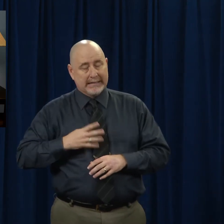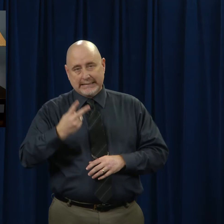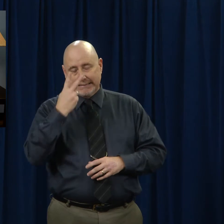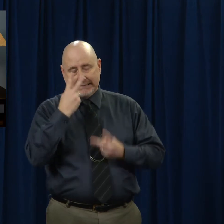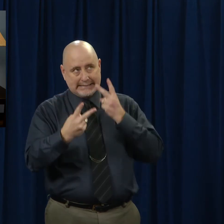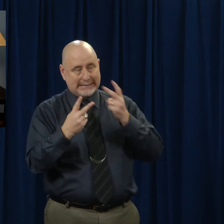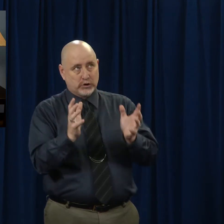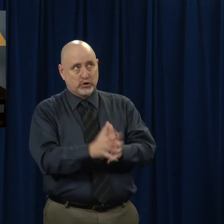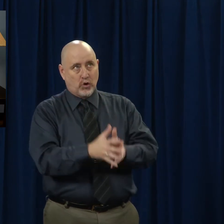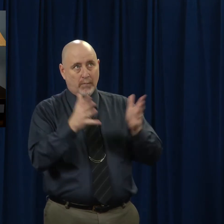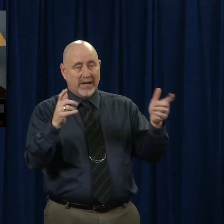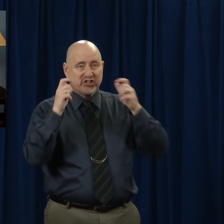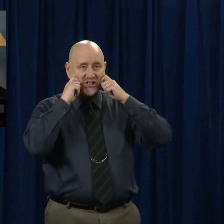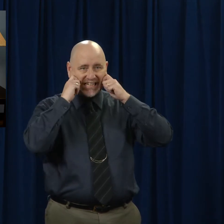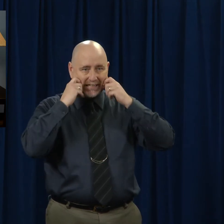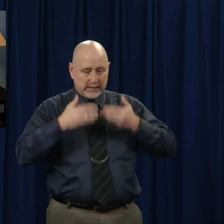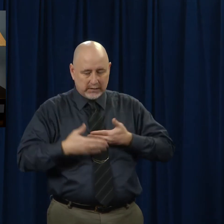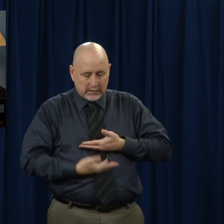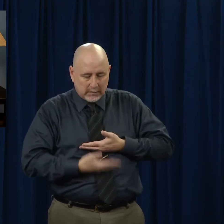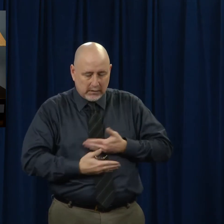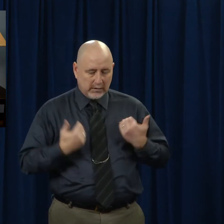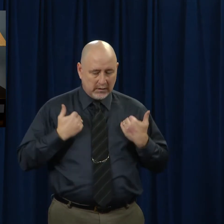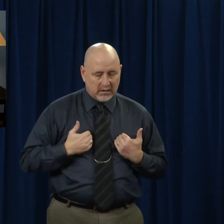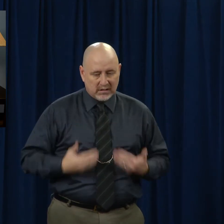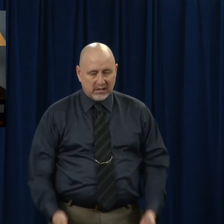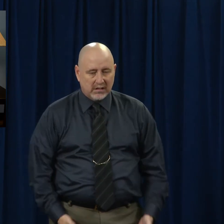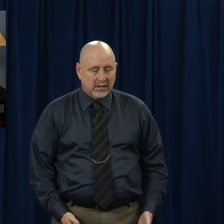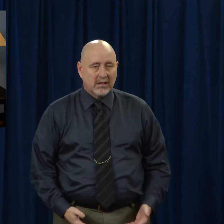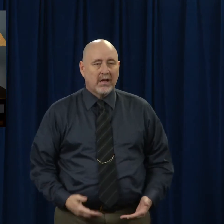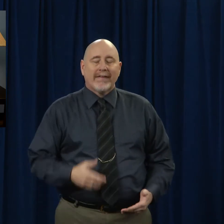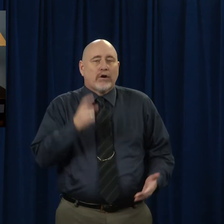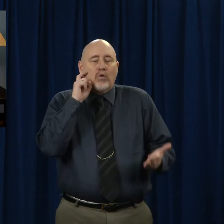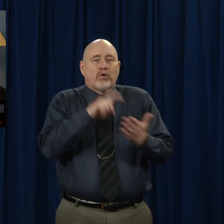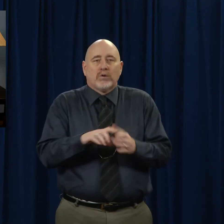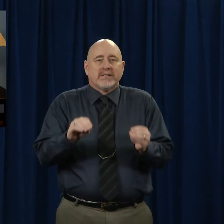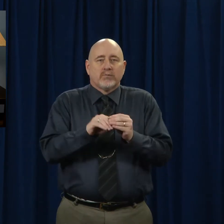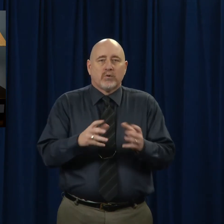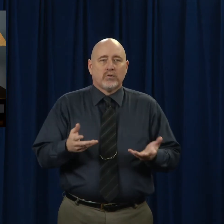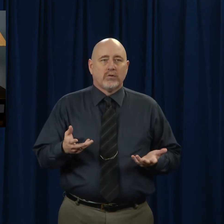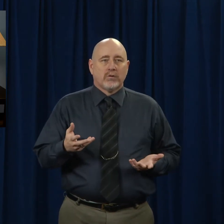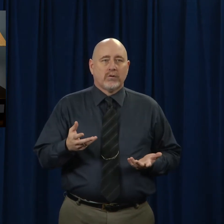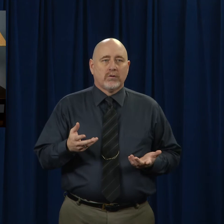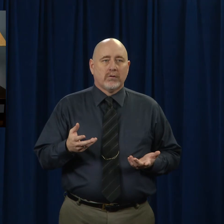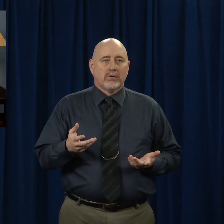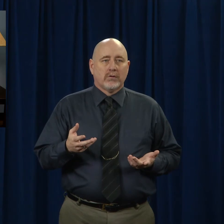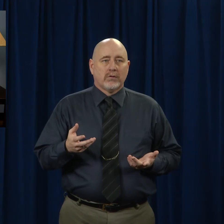so much skin these days that they just don't notice this stuff anymore.